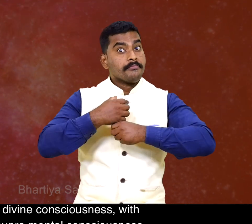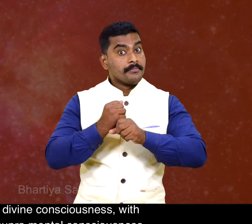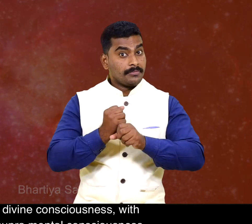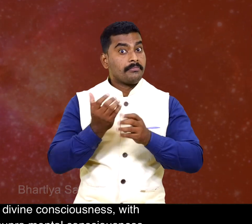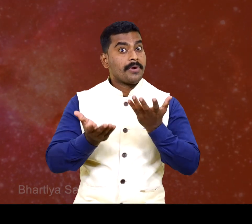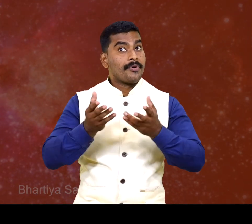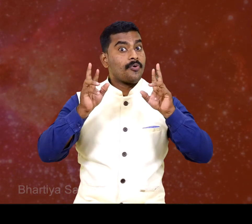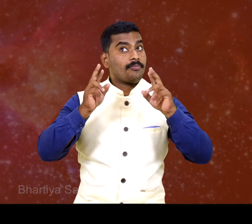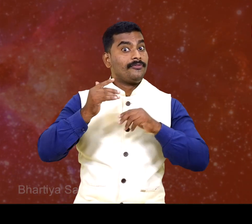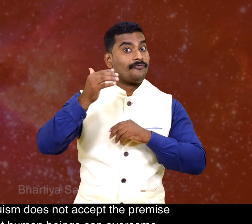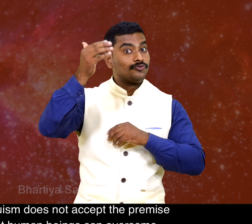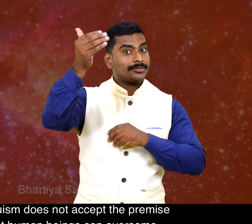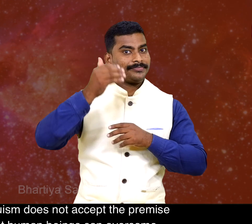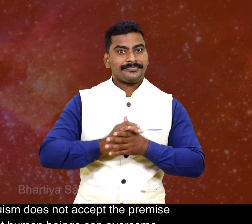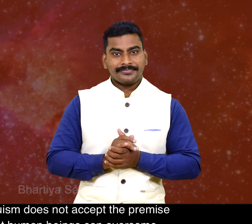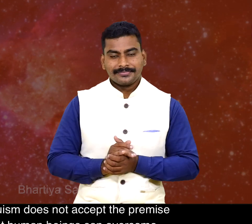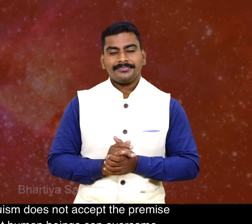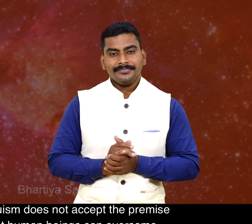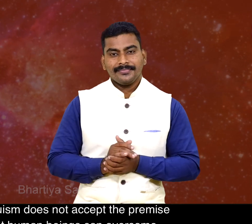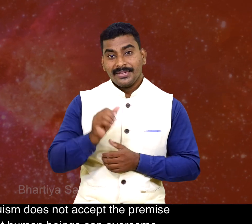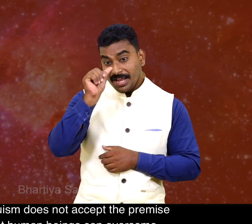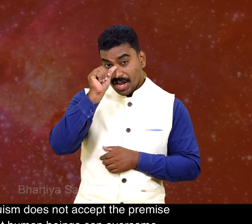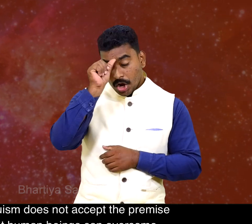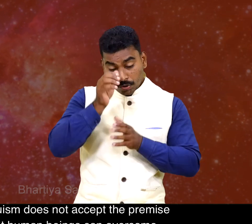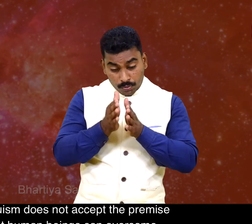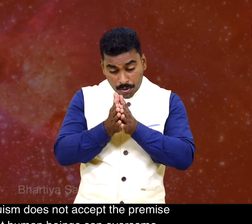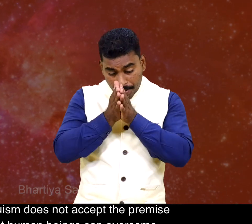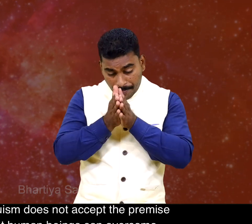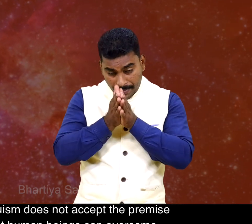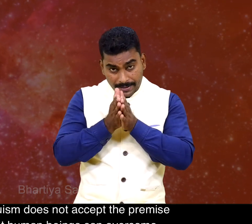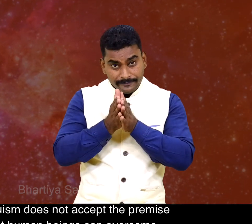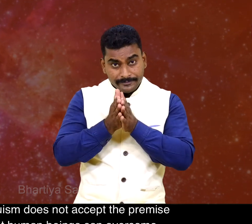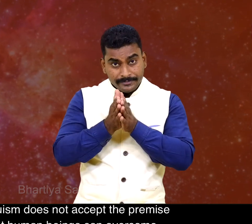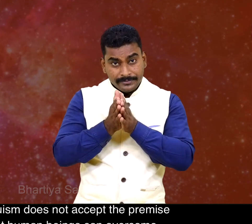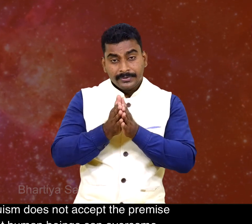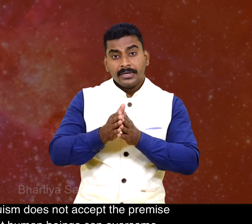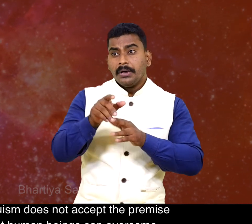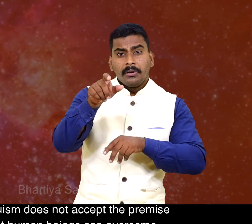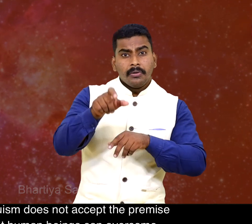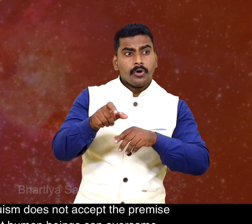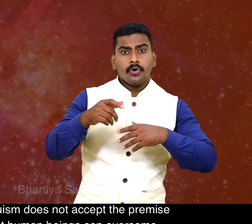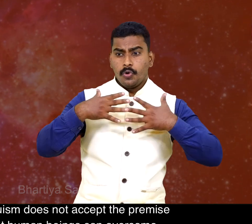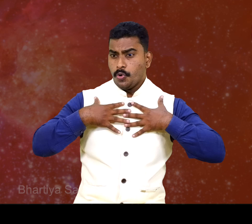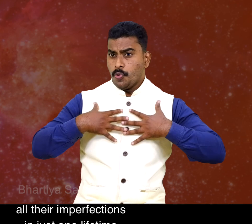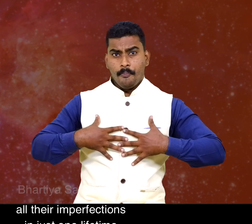consciousness. Hinduism does not accept the premise that human beings can overcome all